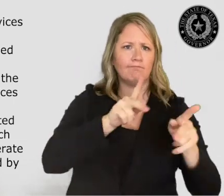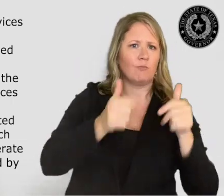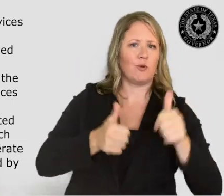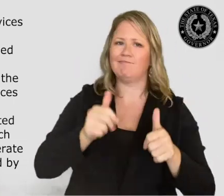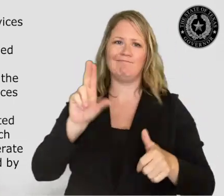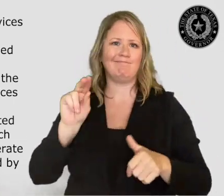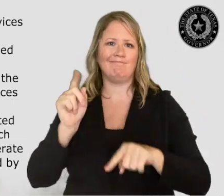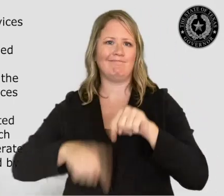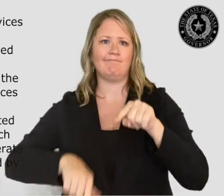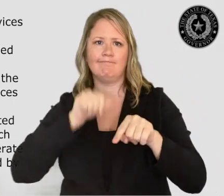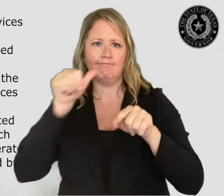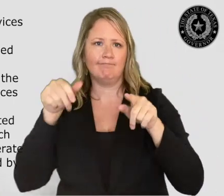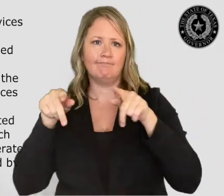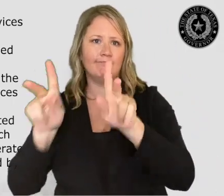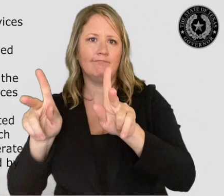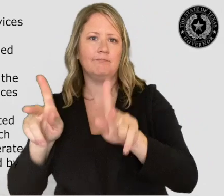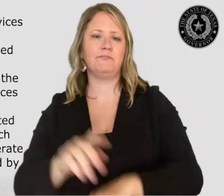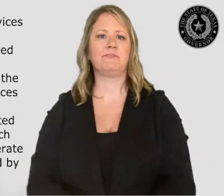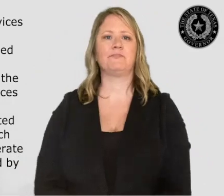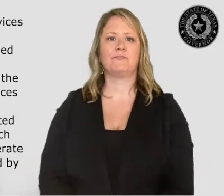law.